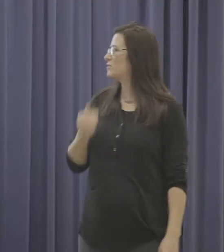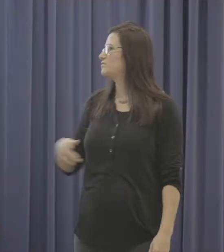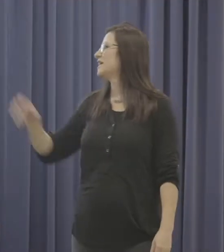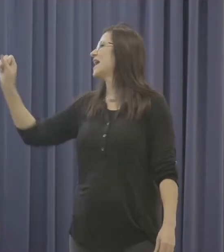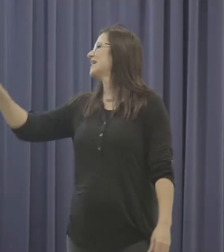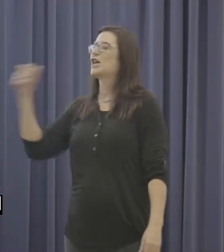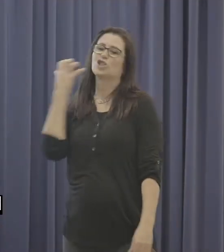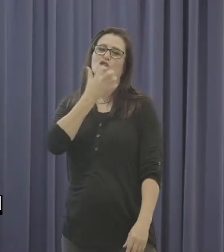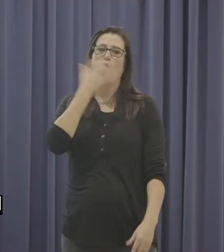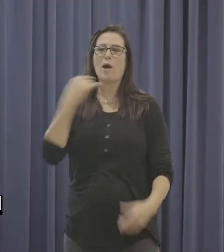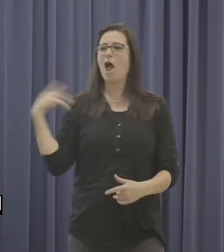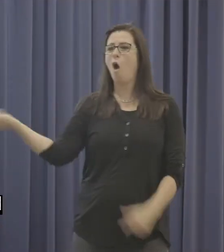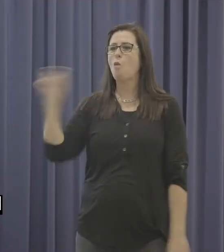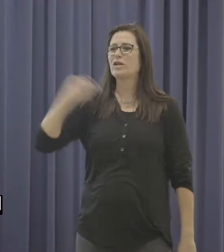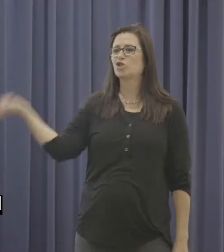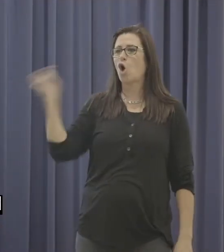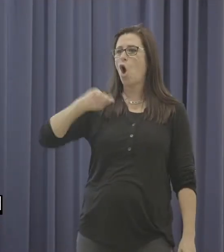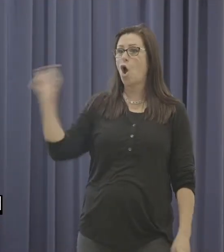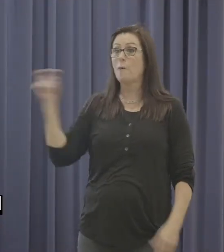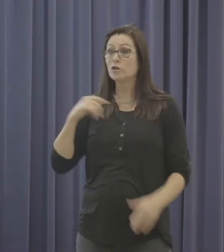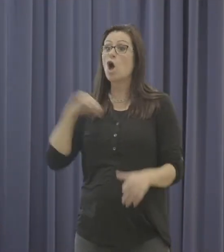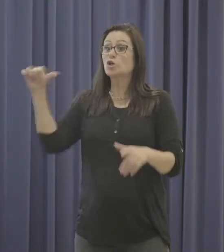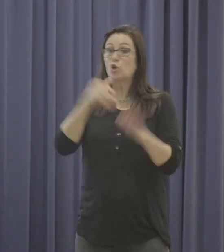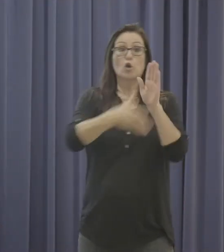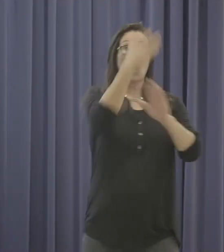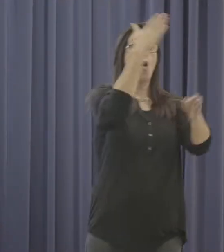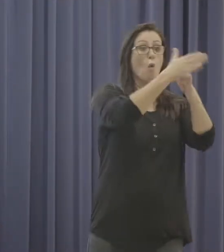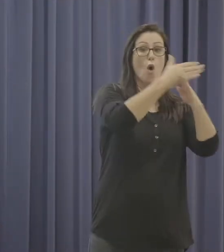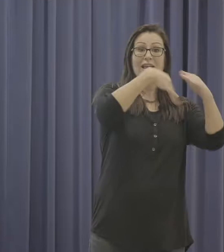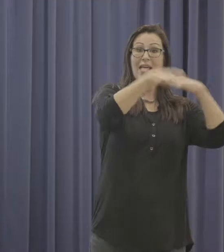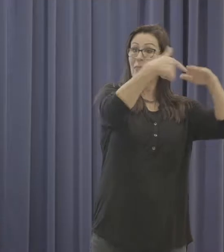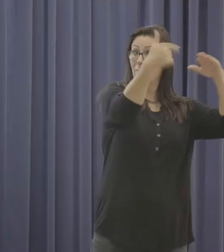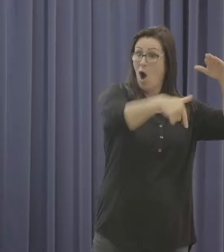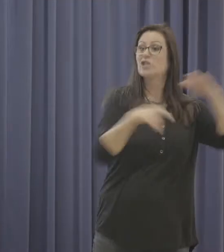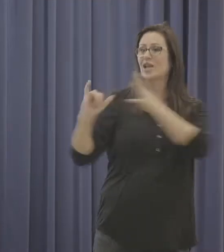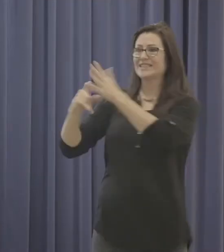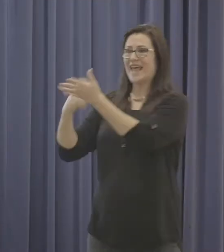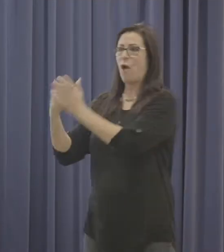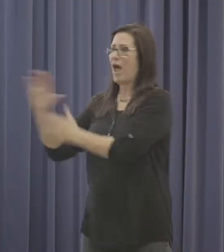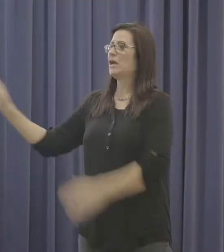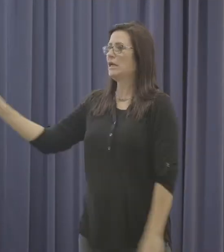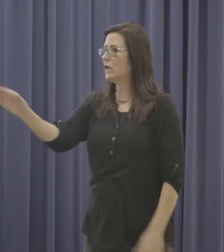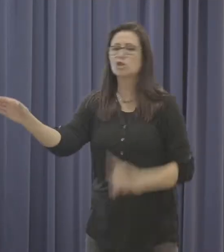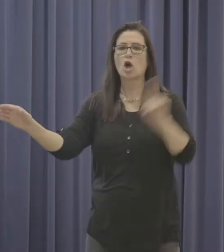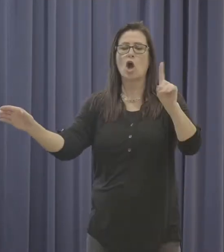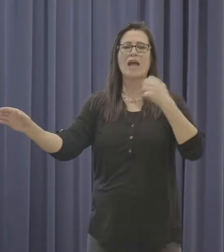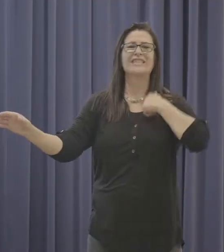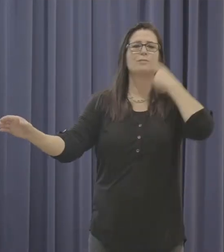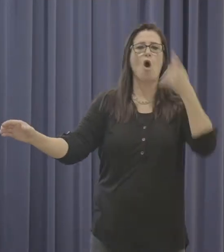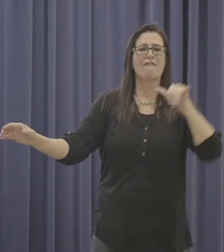Yes, sorry about that. It's because I was supposed to be working tonight out in the mines, but now I'm flying out tomorrow,